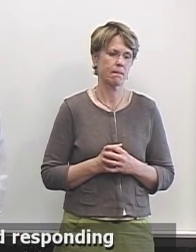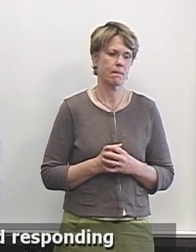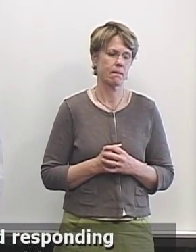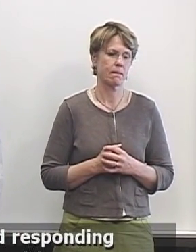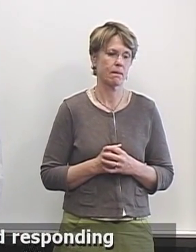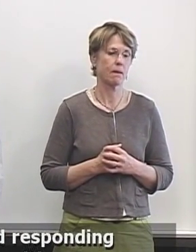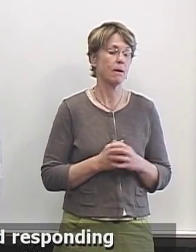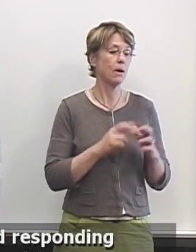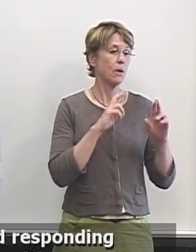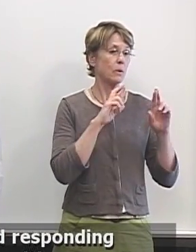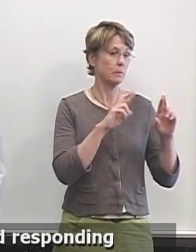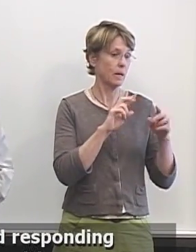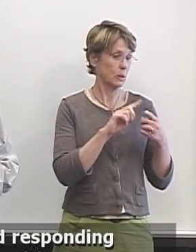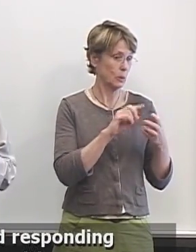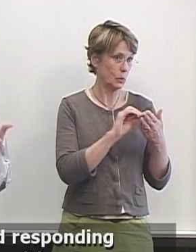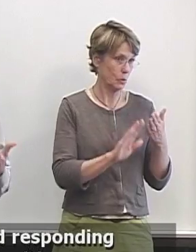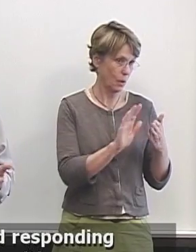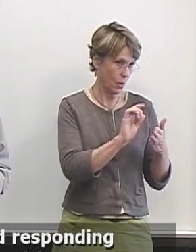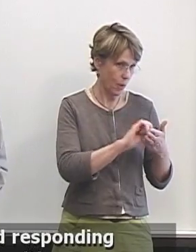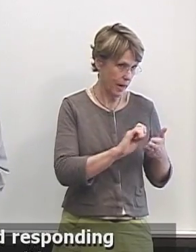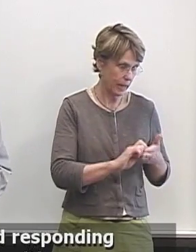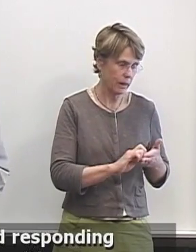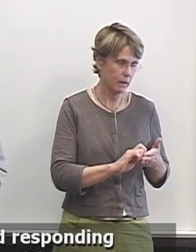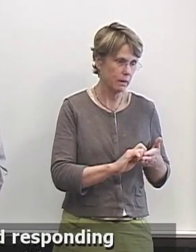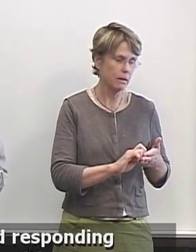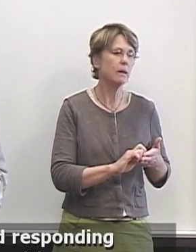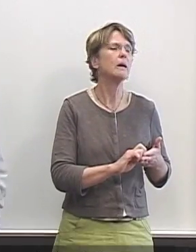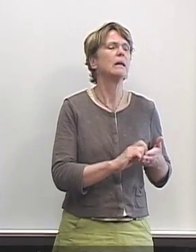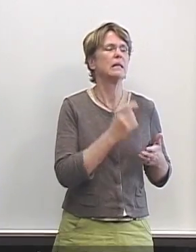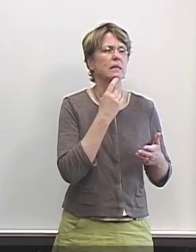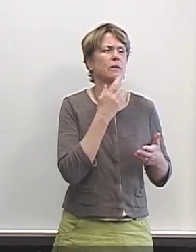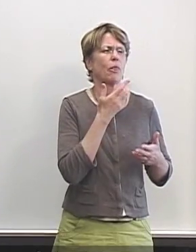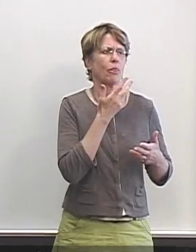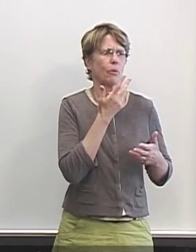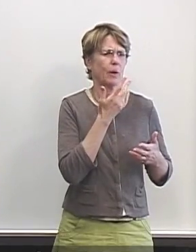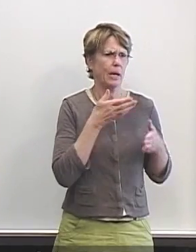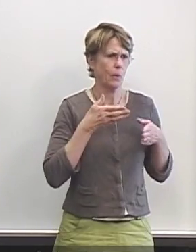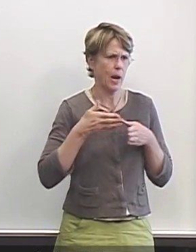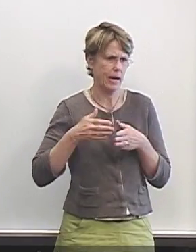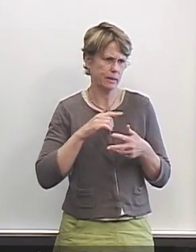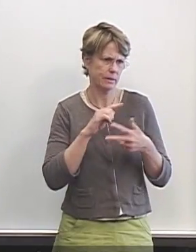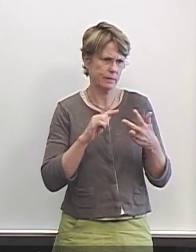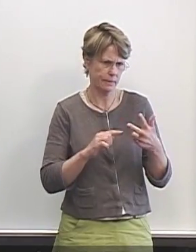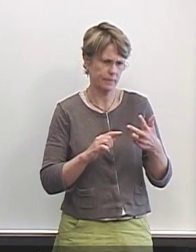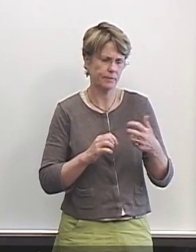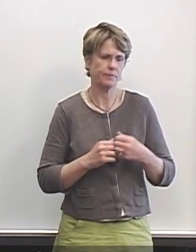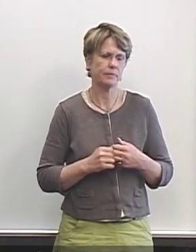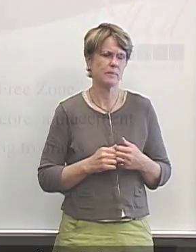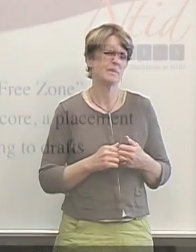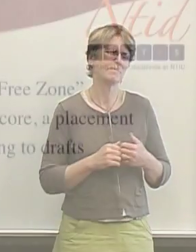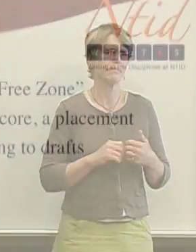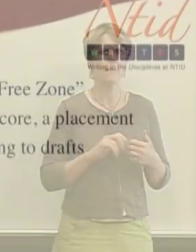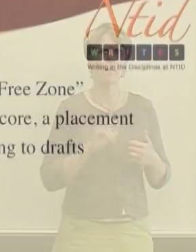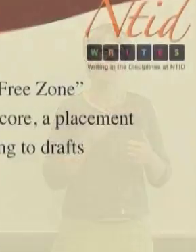responding to students' writing three ways. He broke it down into three